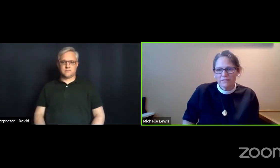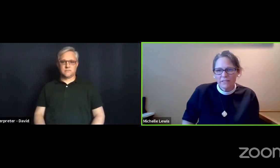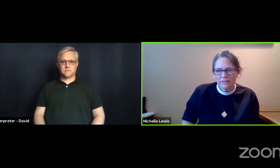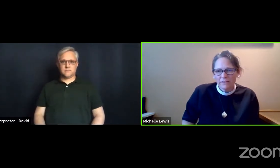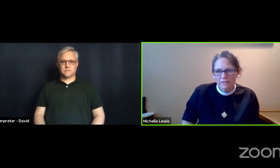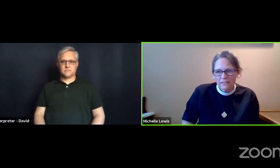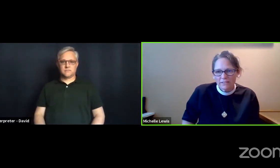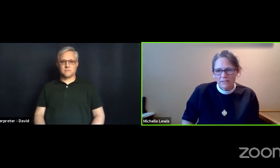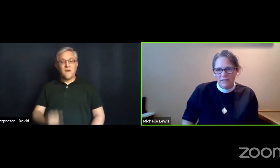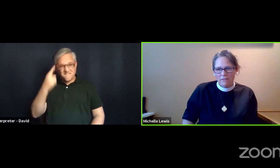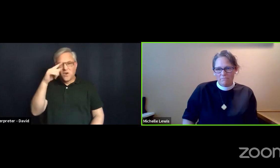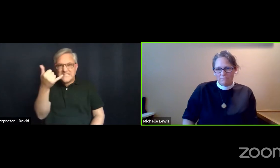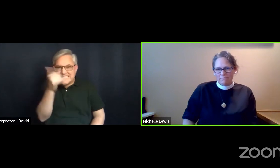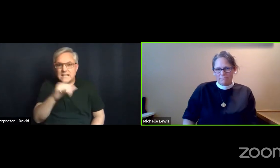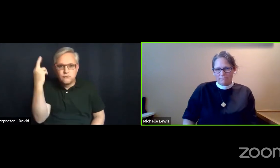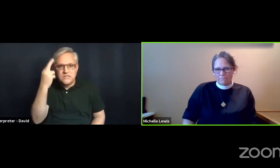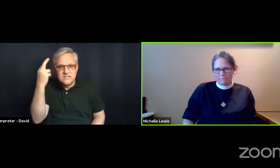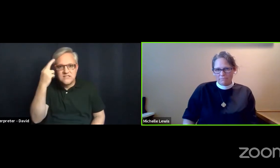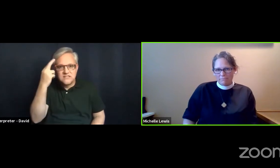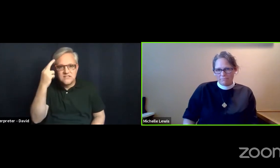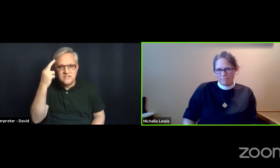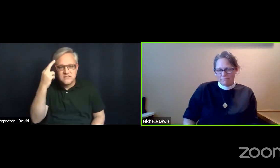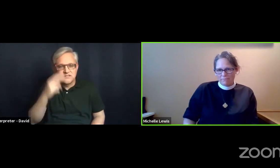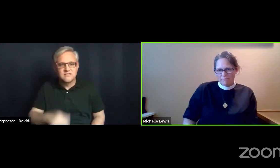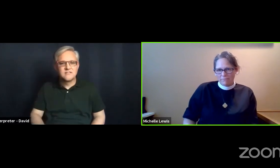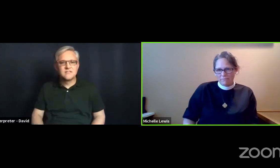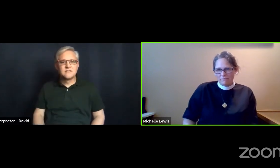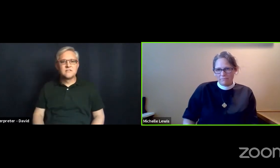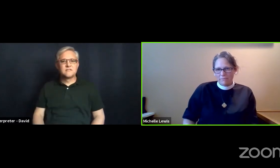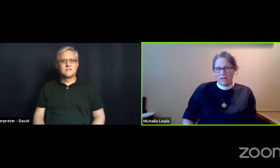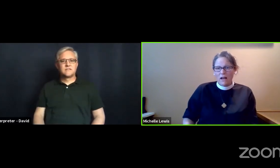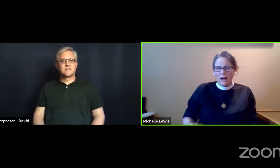For silly little things like that.